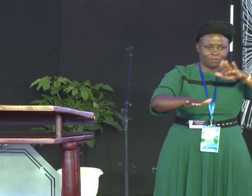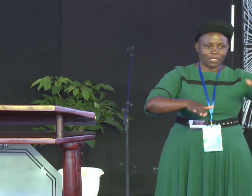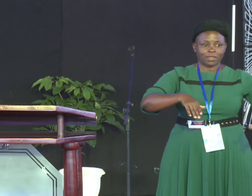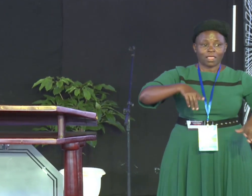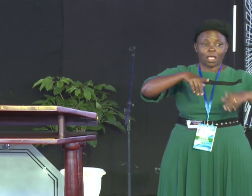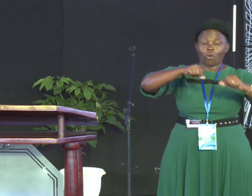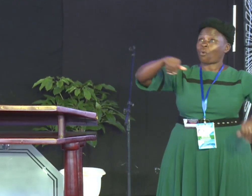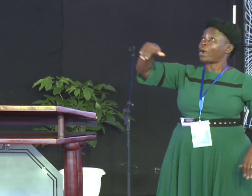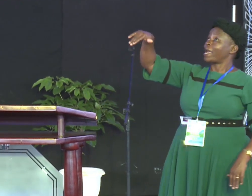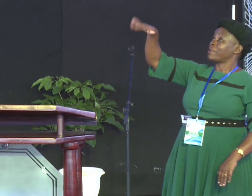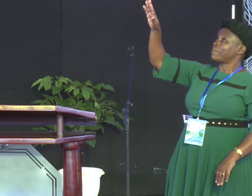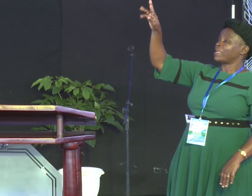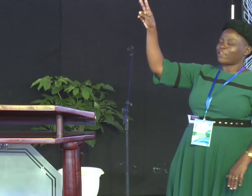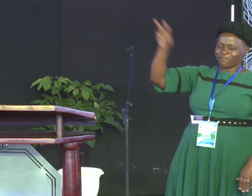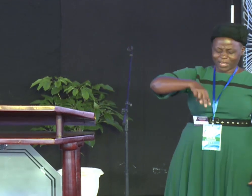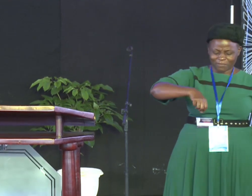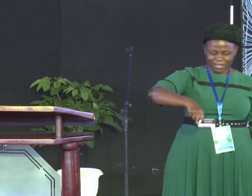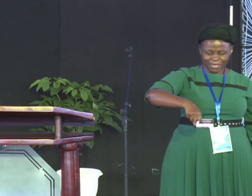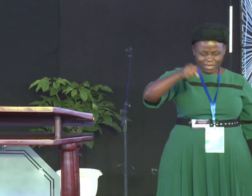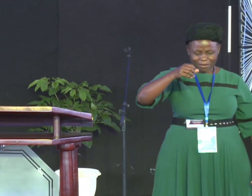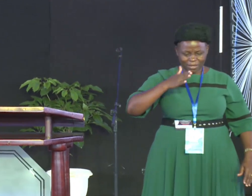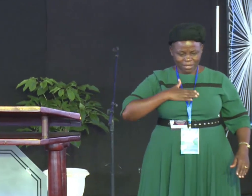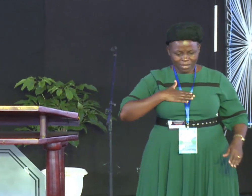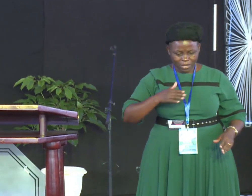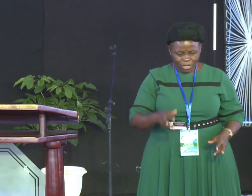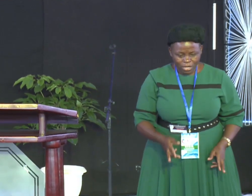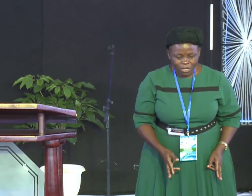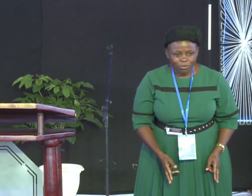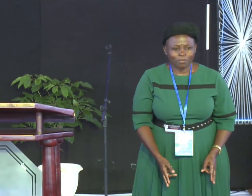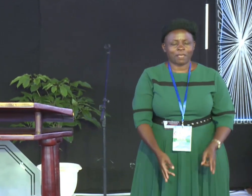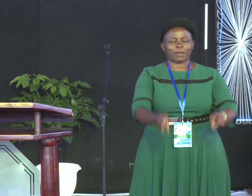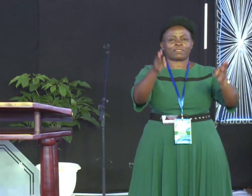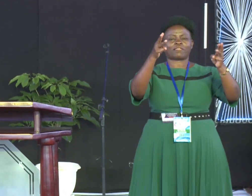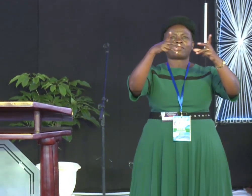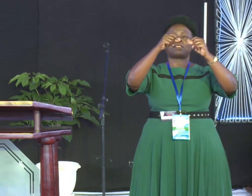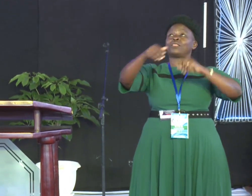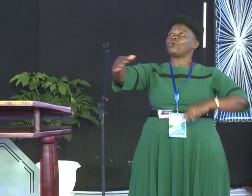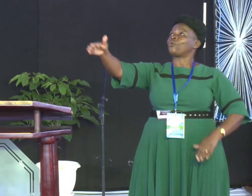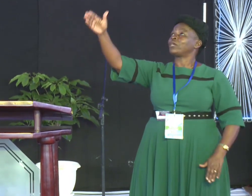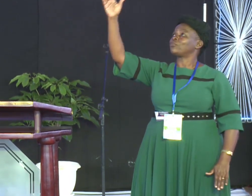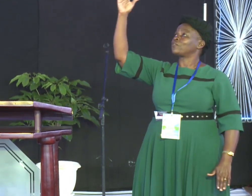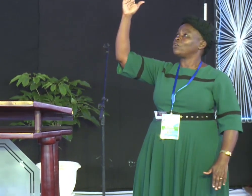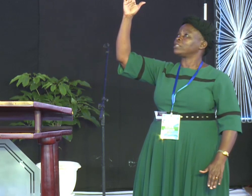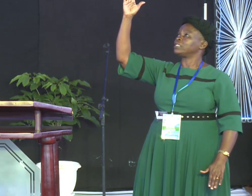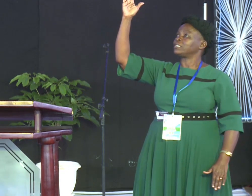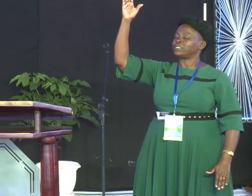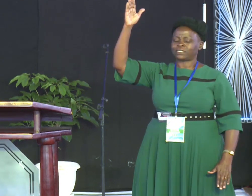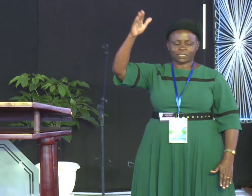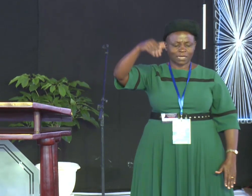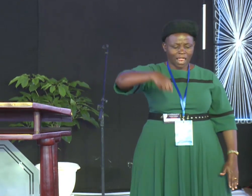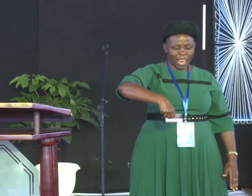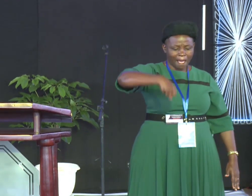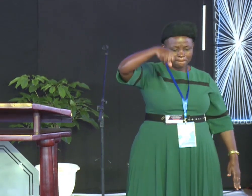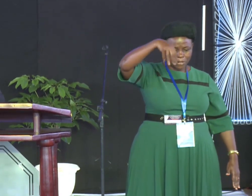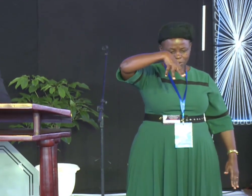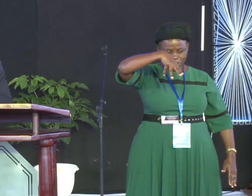kyo. Your word. Yetaala eri ekkubo lyange. Is a light unto my path. Ekigambo kya Katonda. The word of God. Tabaza. Is